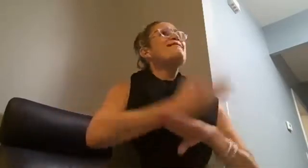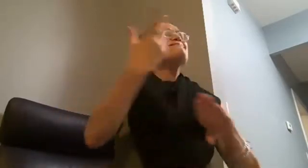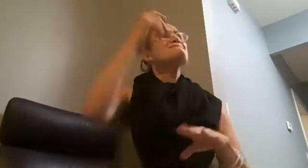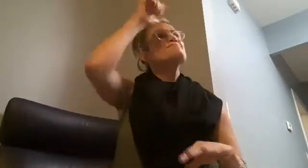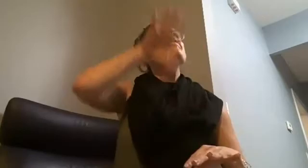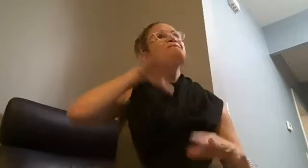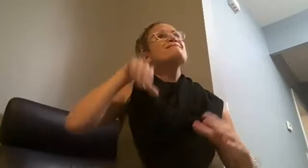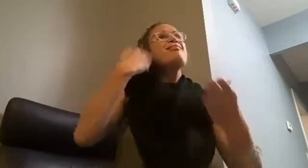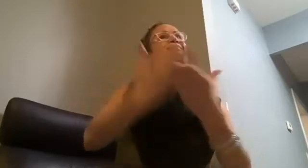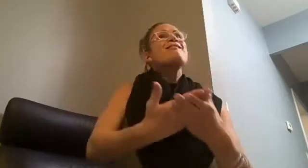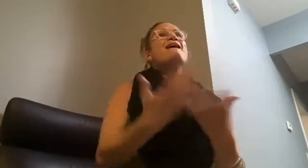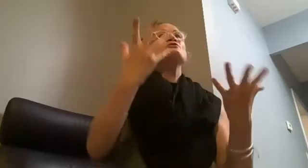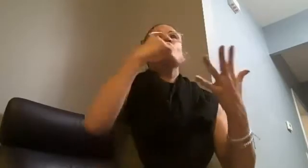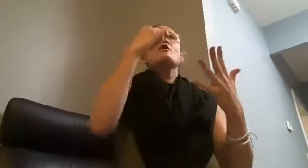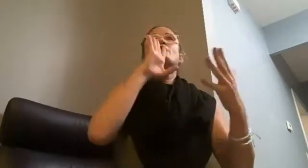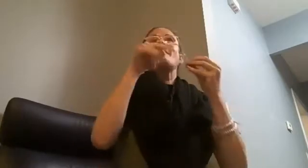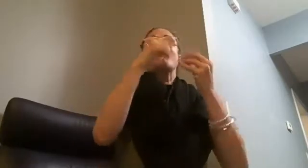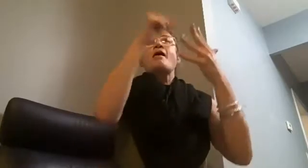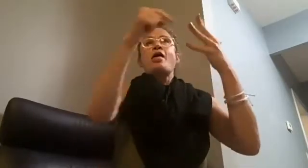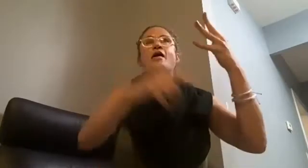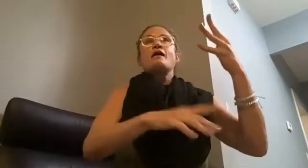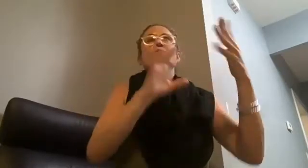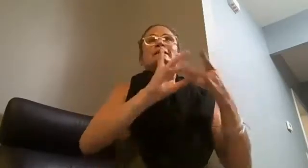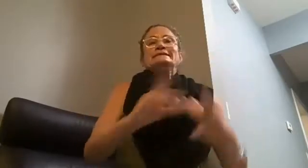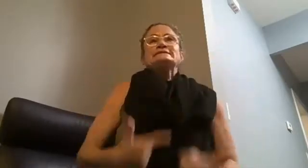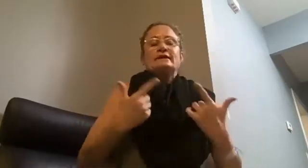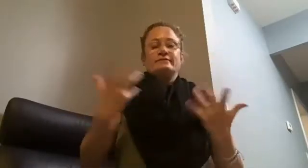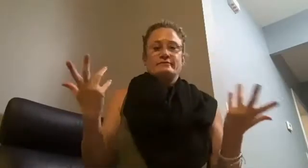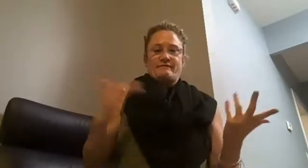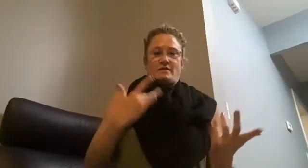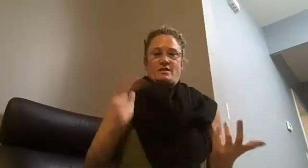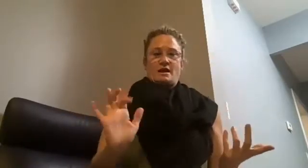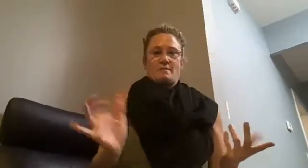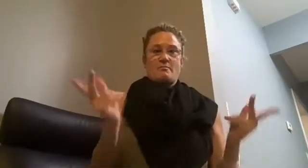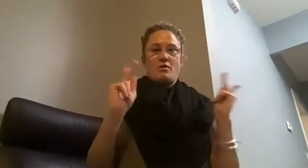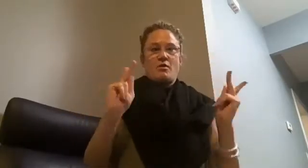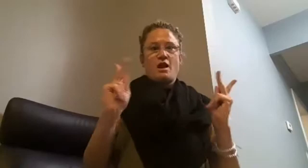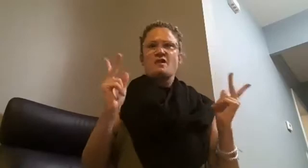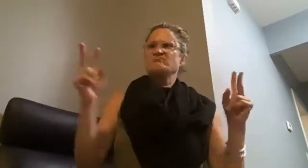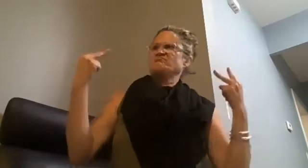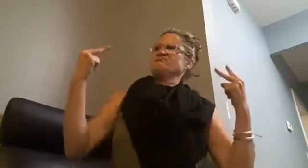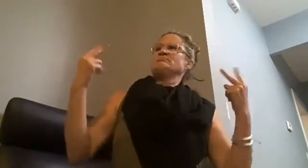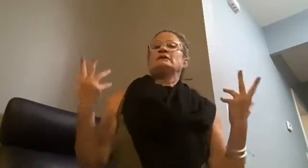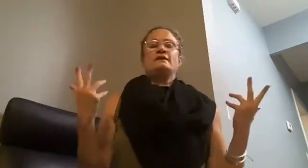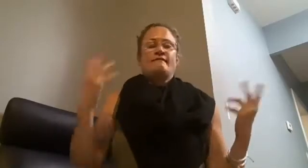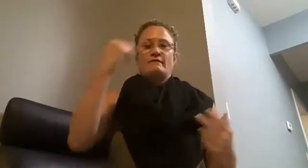the stuff I want you to talk about that relates to his life. And I felt like that. And the funny thing about that guy, who I would become to know quite